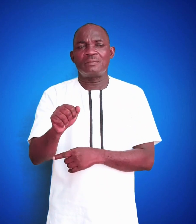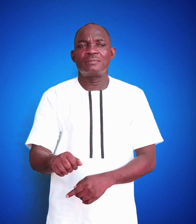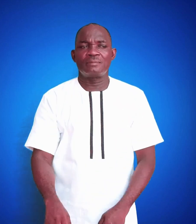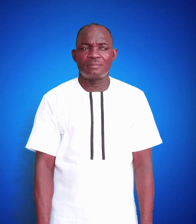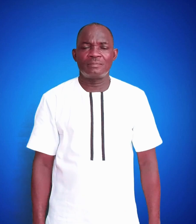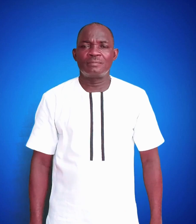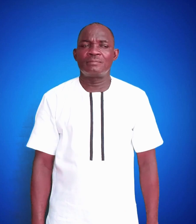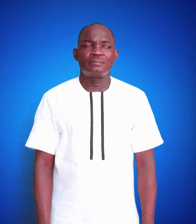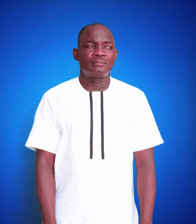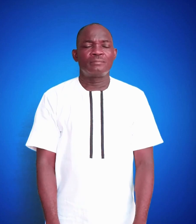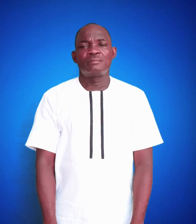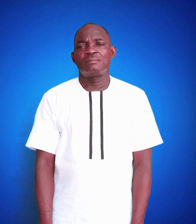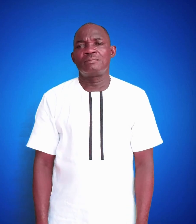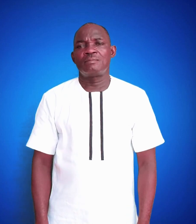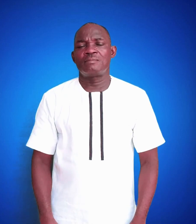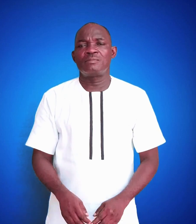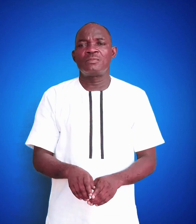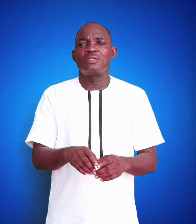MMDAs.